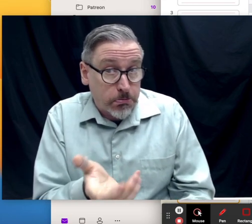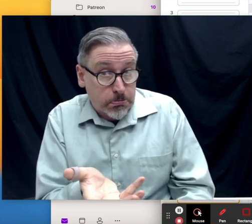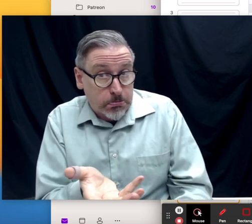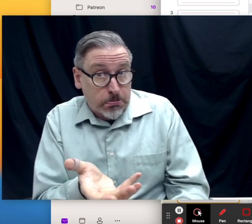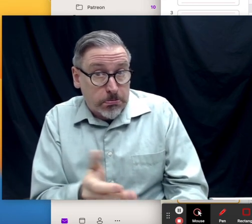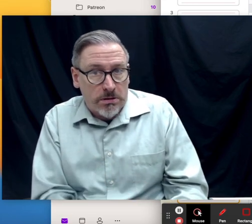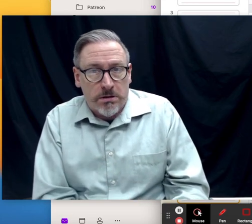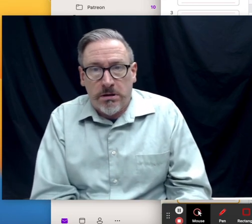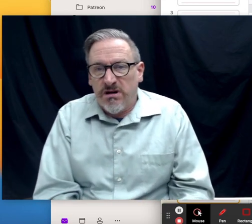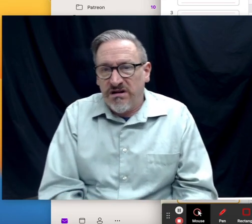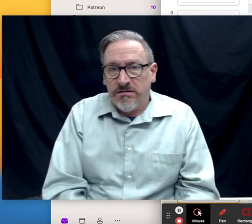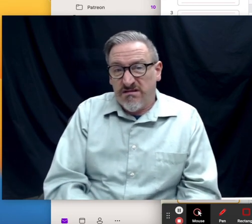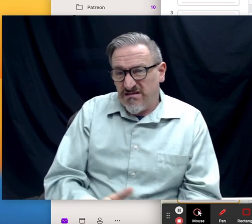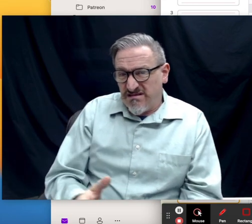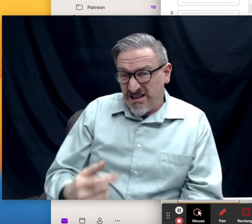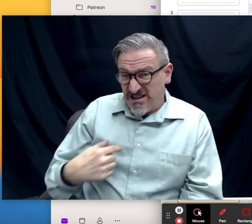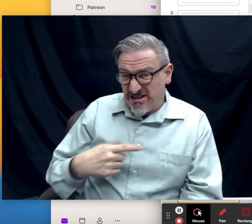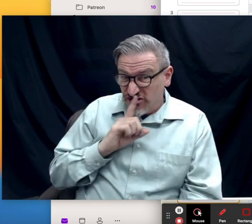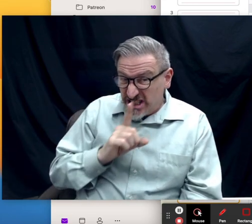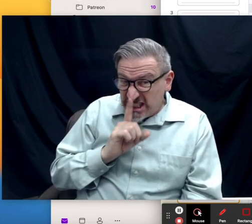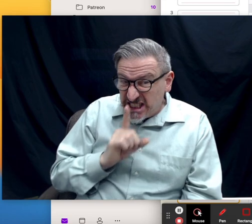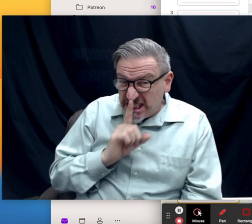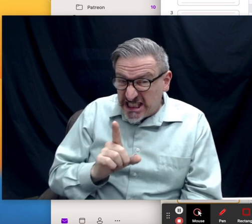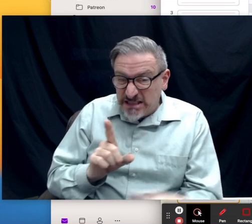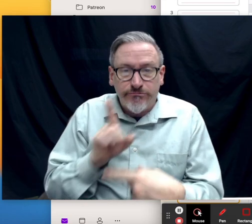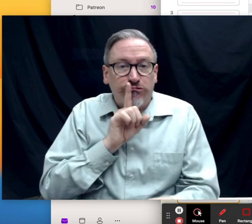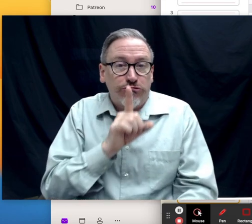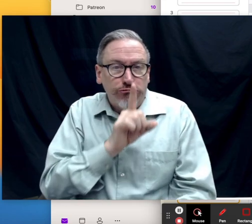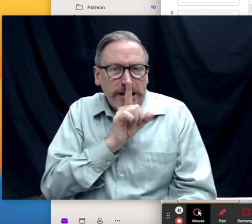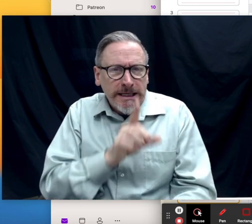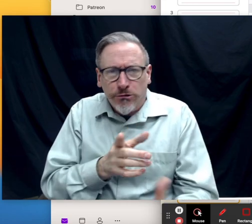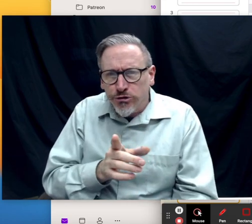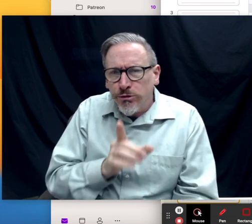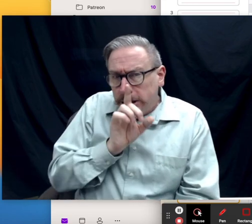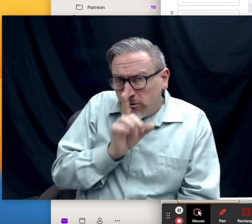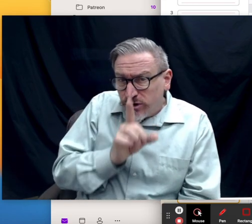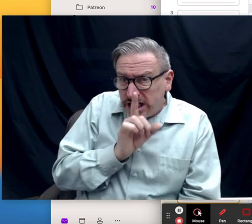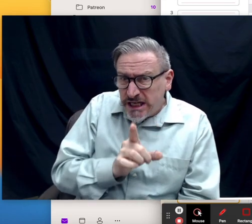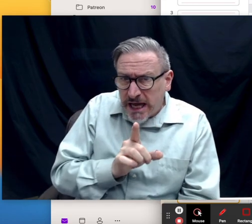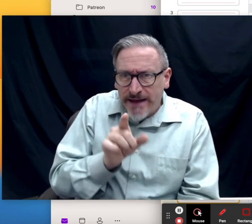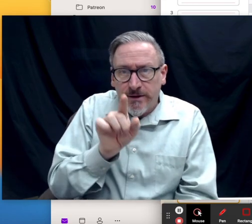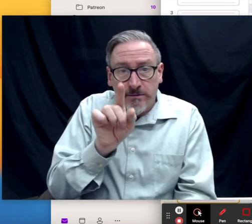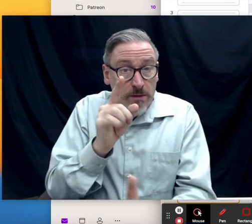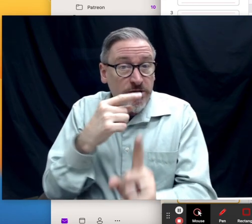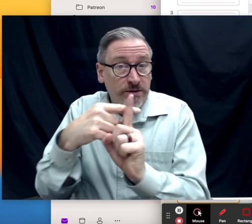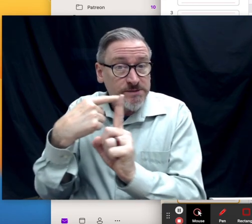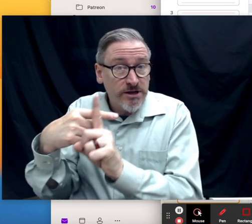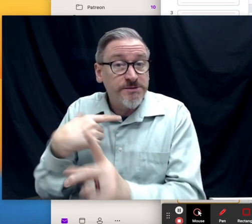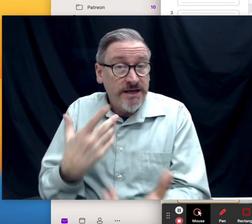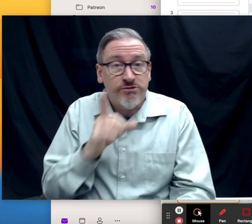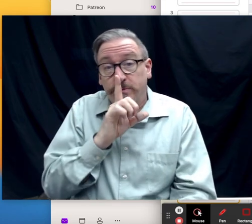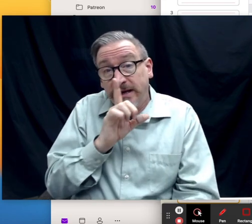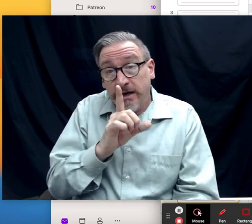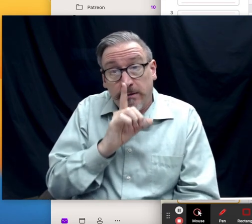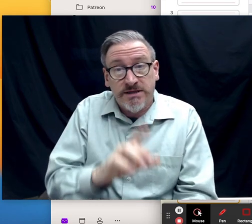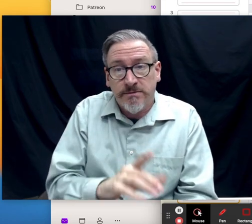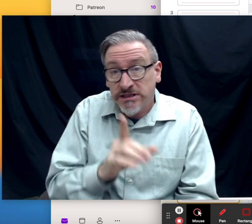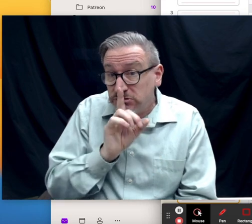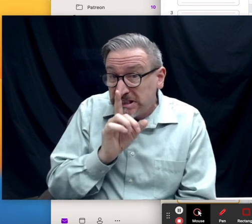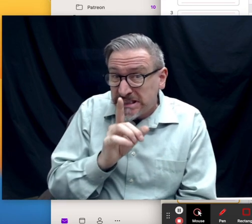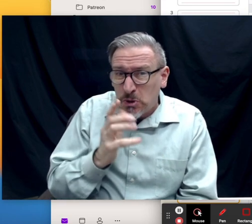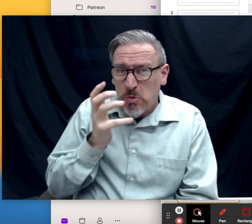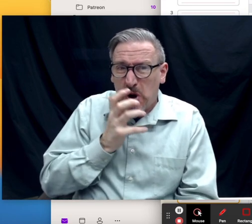really or truly, Really? And remember, the plus plus means repeated a couple